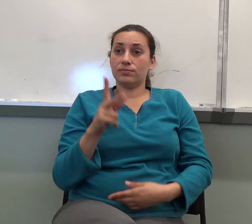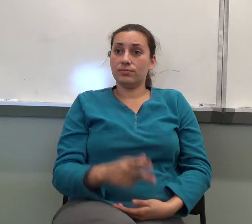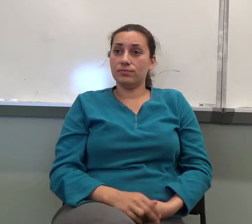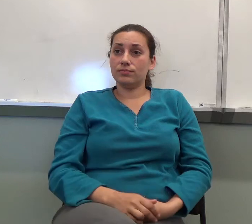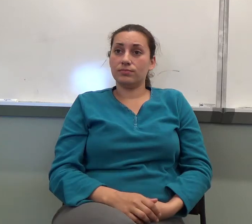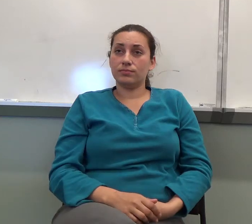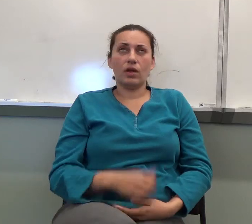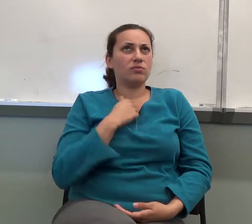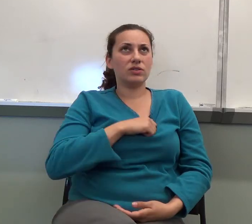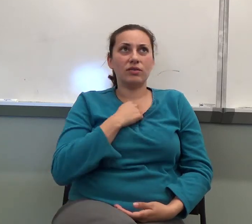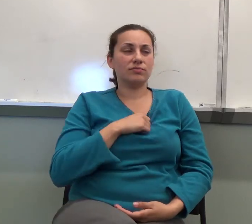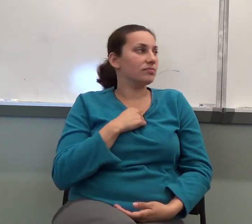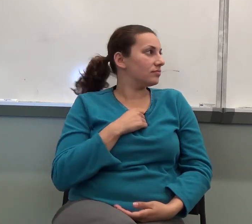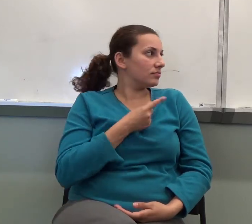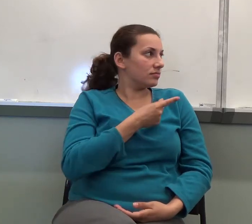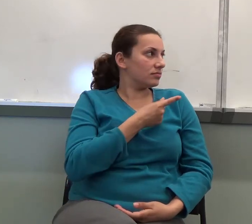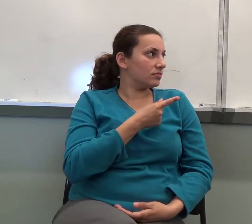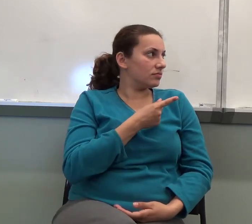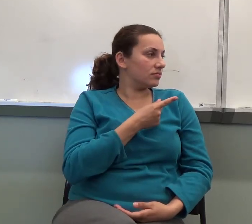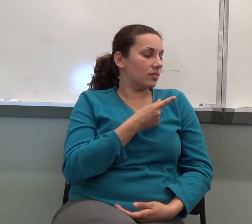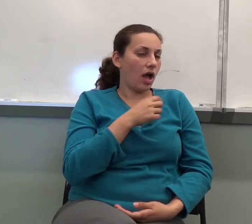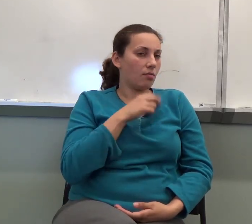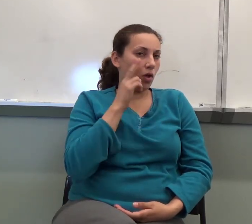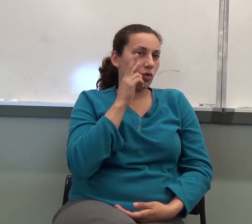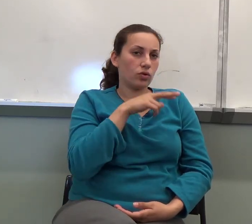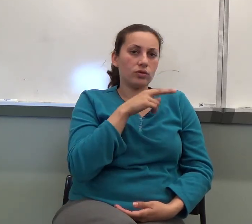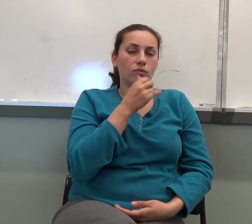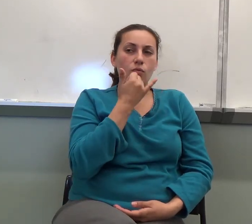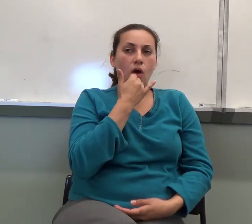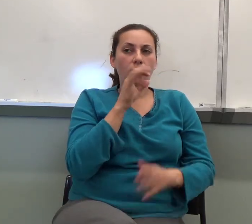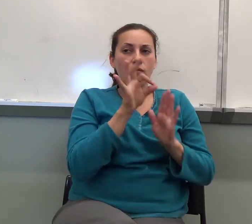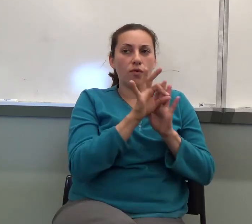I'm sorry, no, I'm looking at the wrong formula. This turns out to be